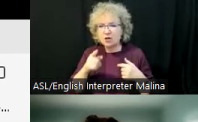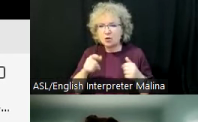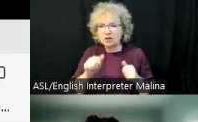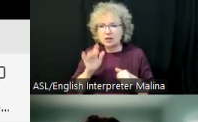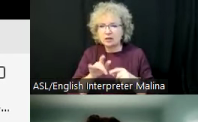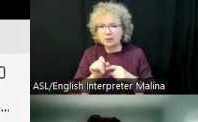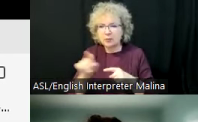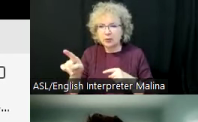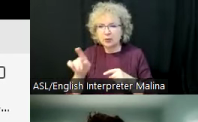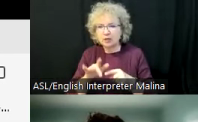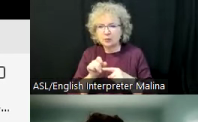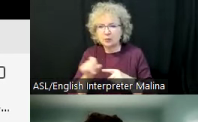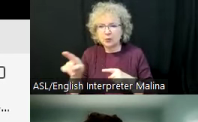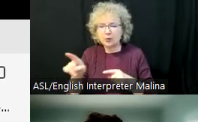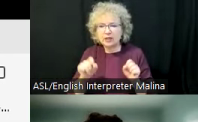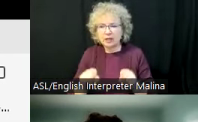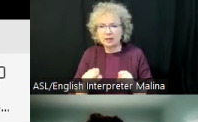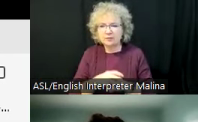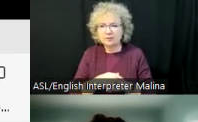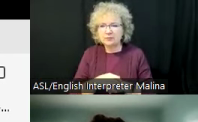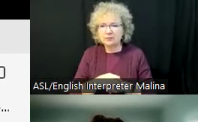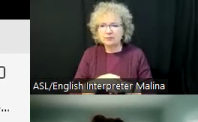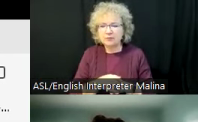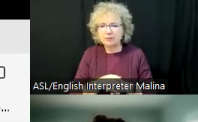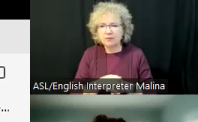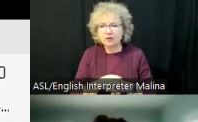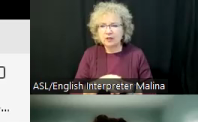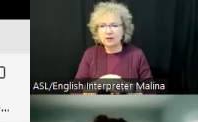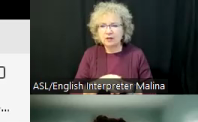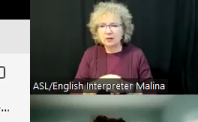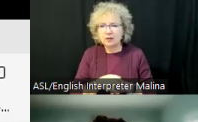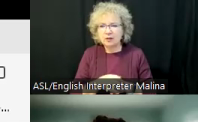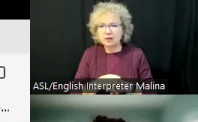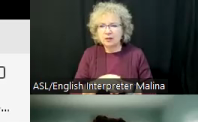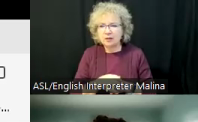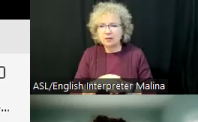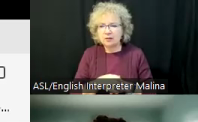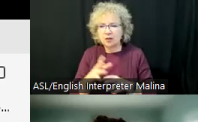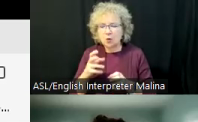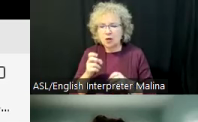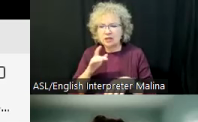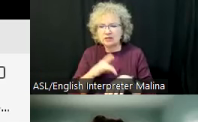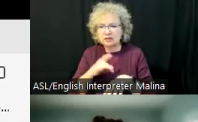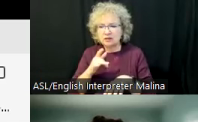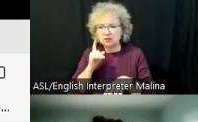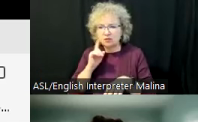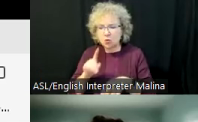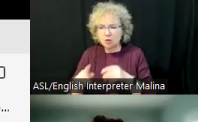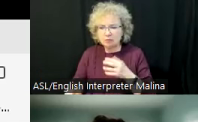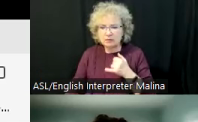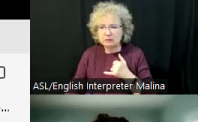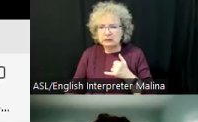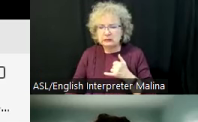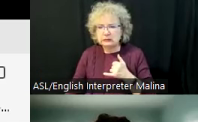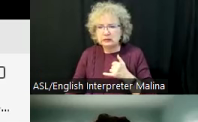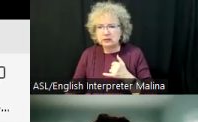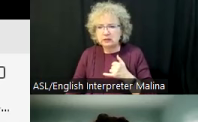with this presentation. So we'll do that. I also want to touch on I might be mispronouncing your